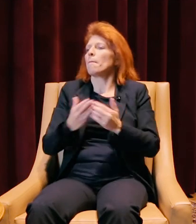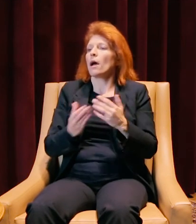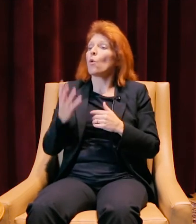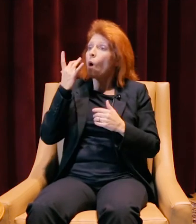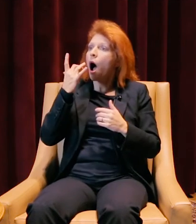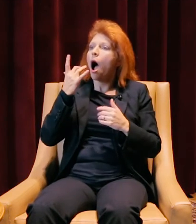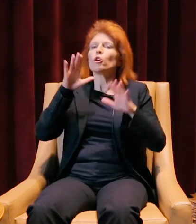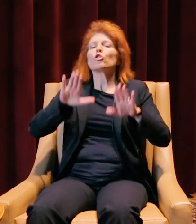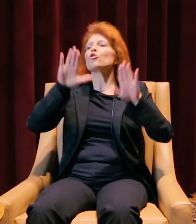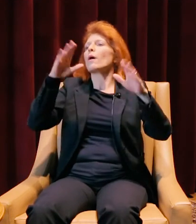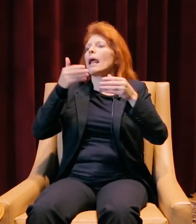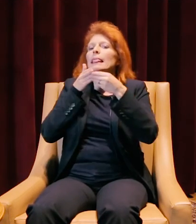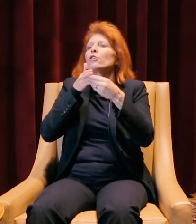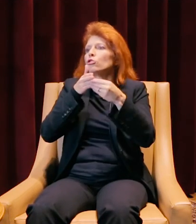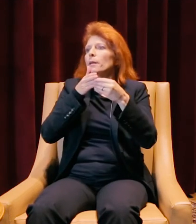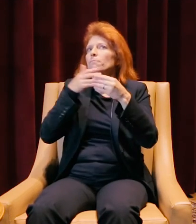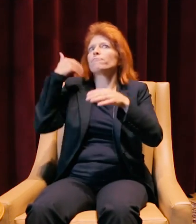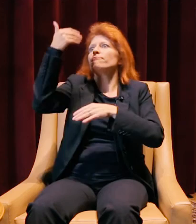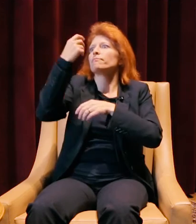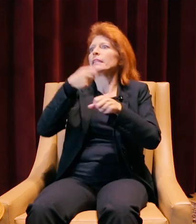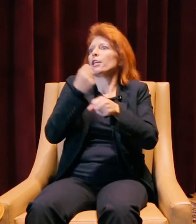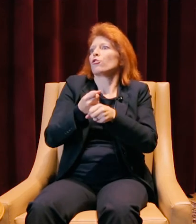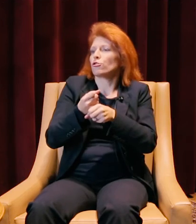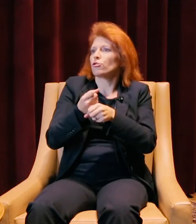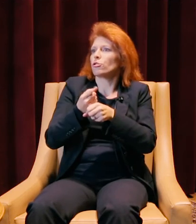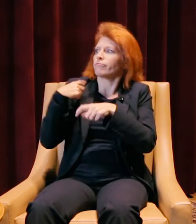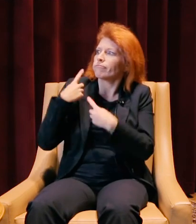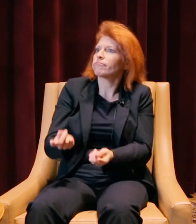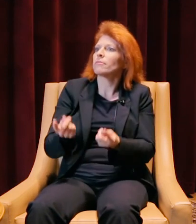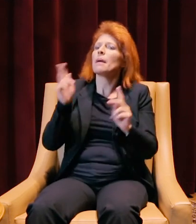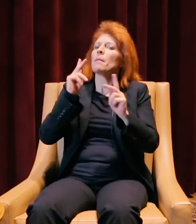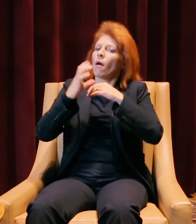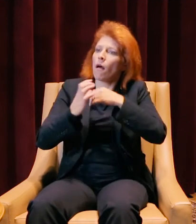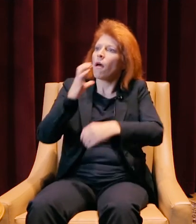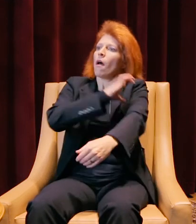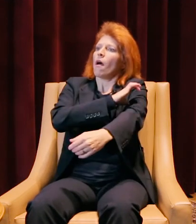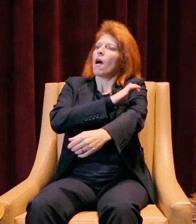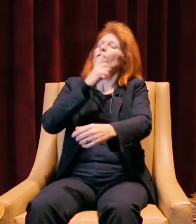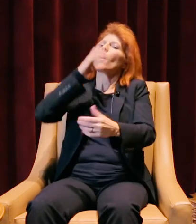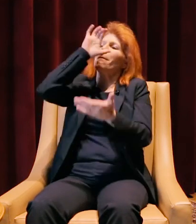I had great leadership throughout the years, and people empowered me to believe in myself.